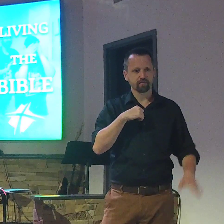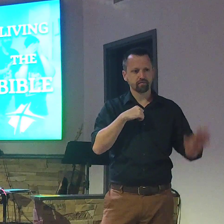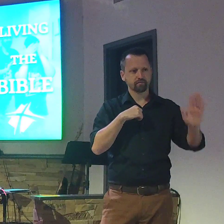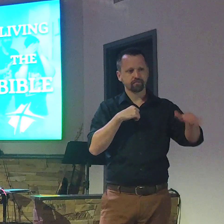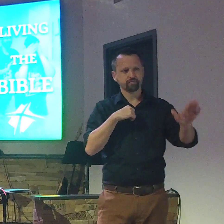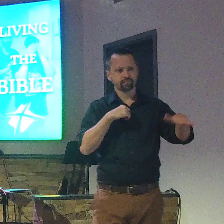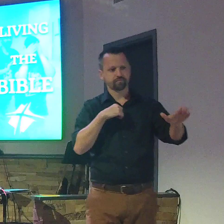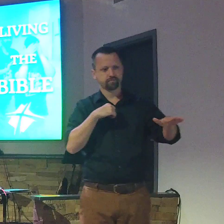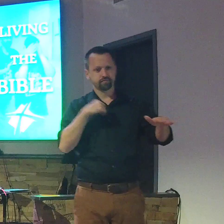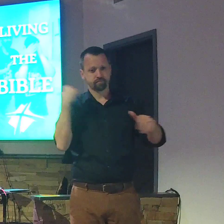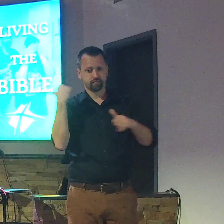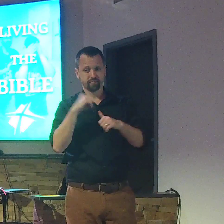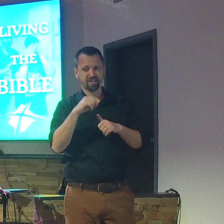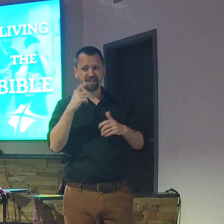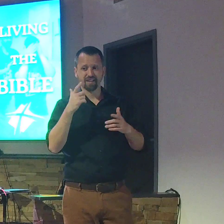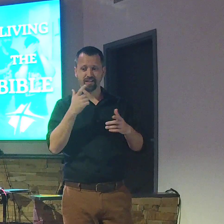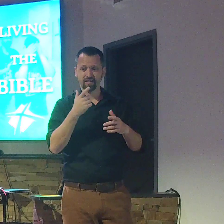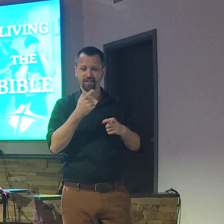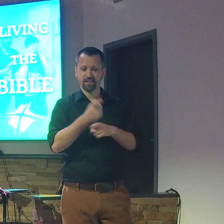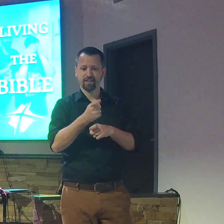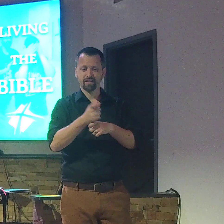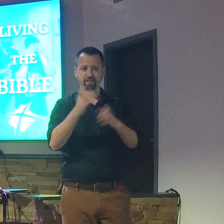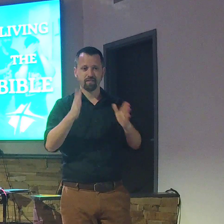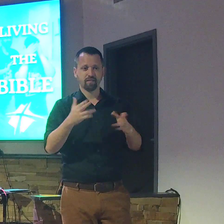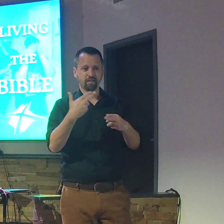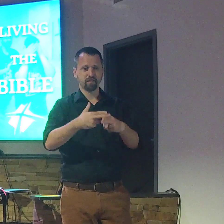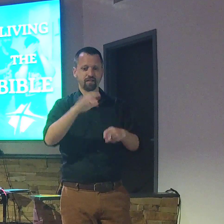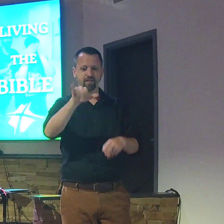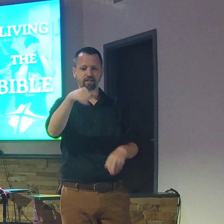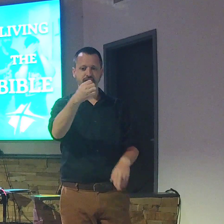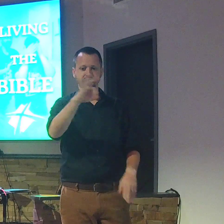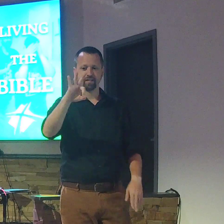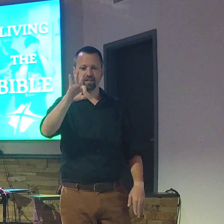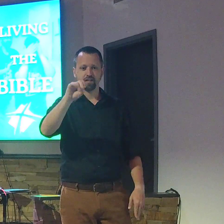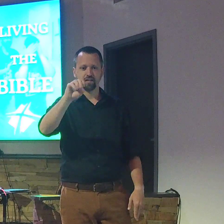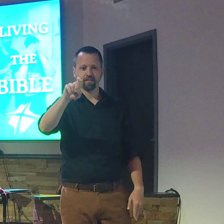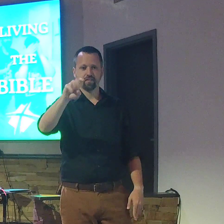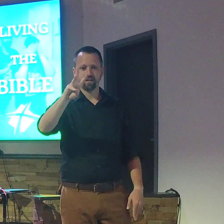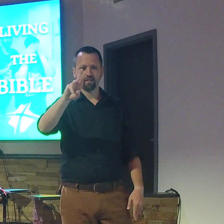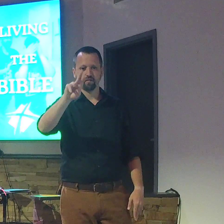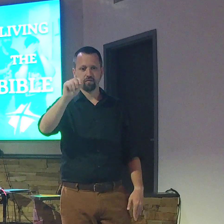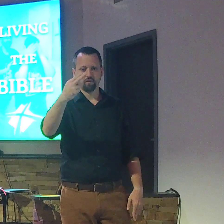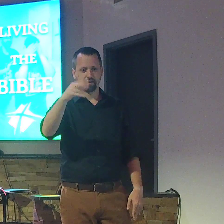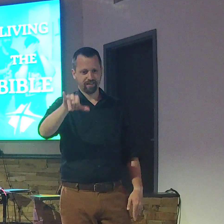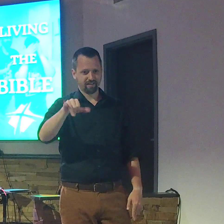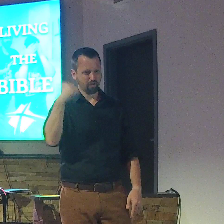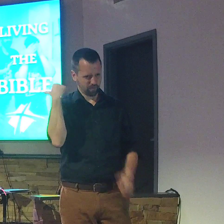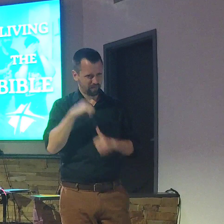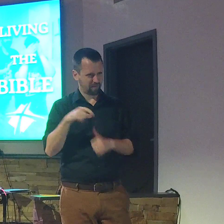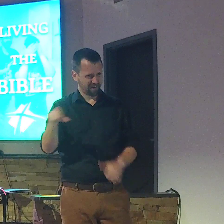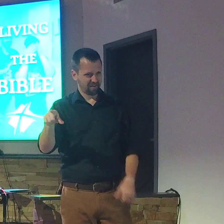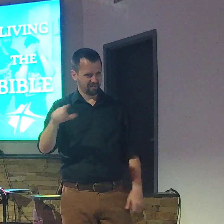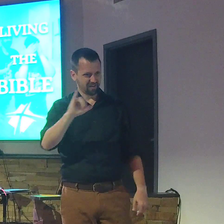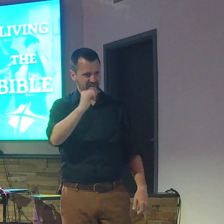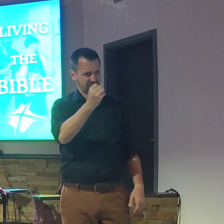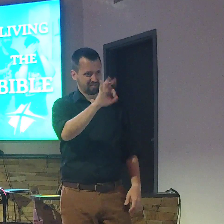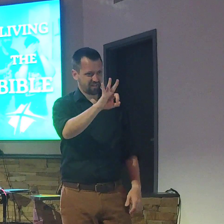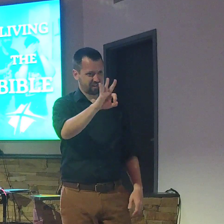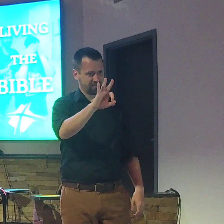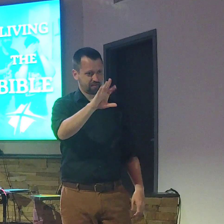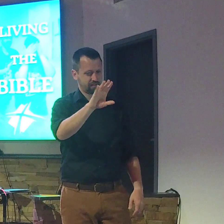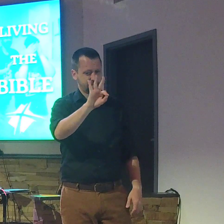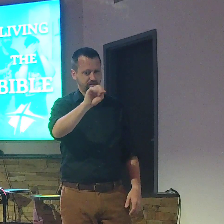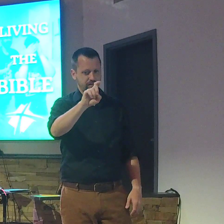this comedian? He's still around today. His name is Jeff Foxworthy. Y'all remember him? He was the guy that would say,